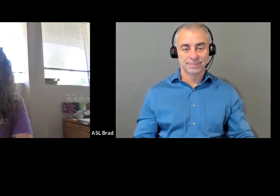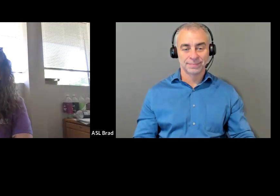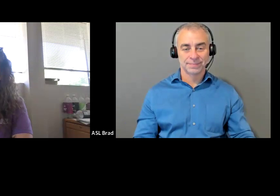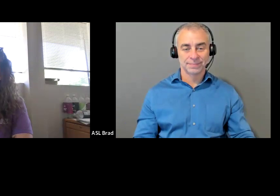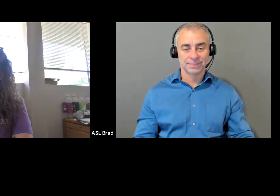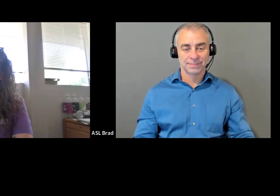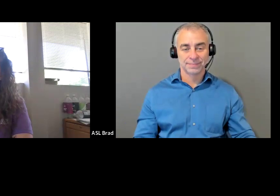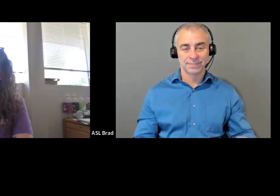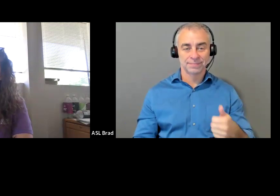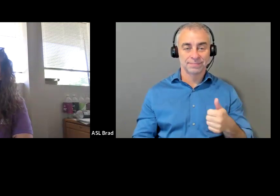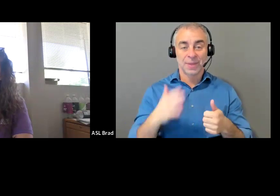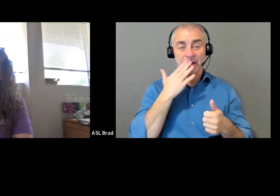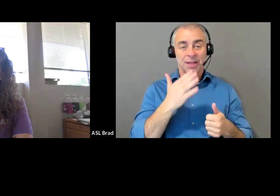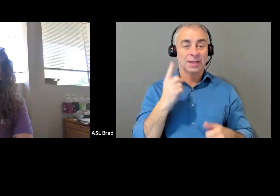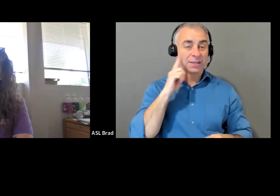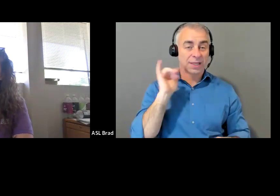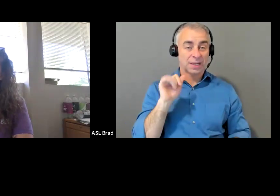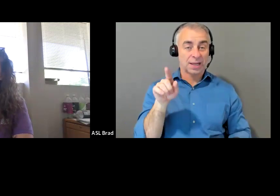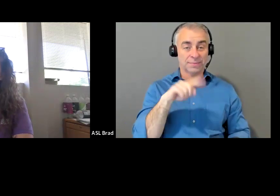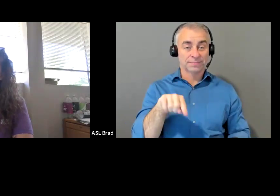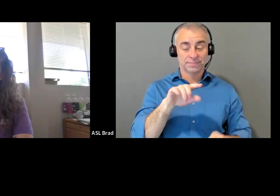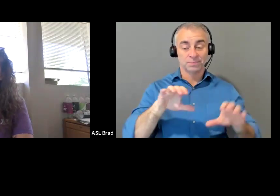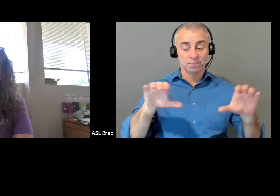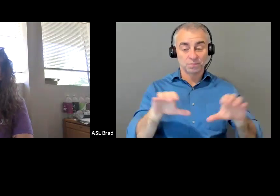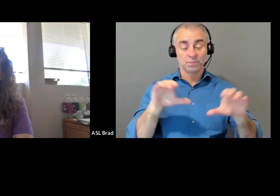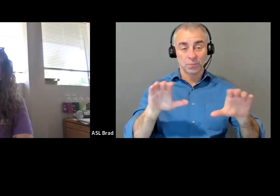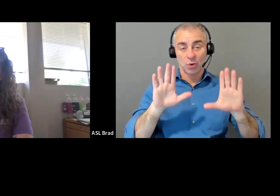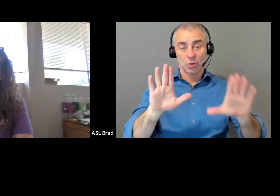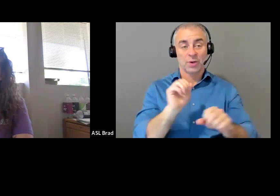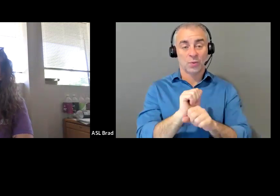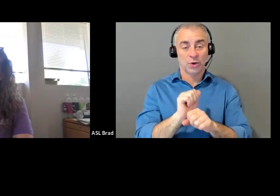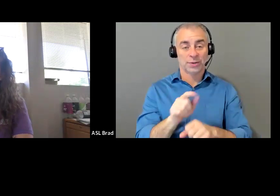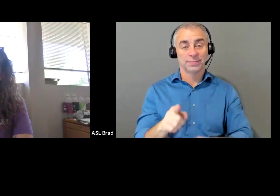Thanks, Crystal. It sounds like you all are doing some really great work over there.